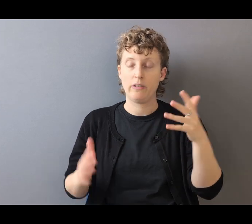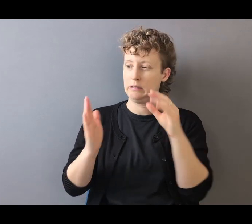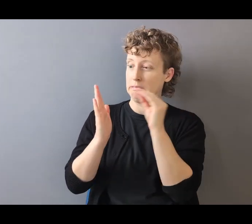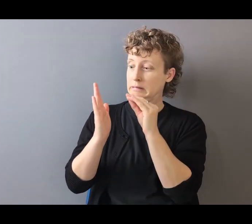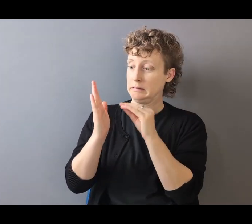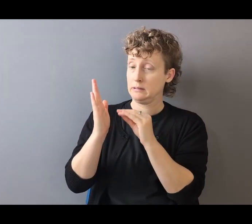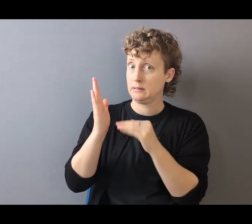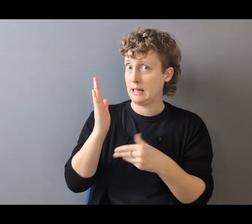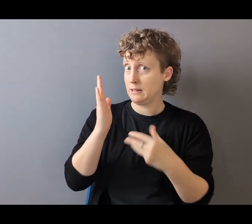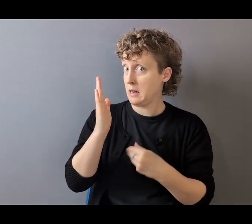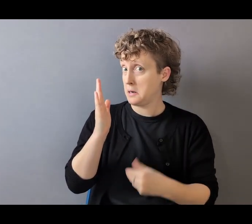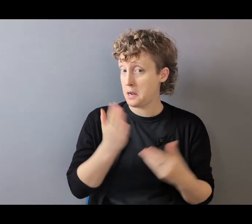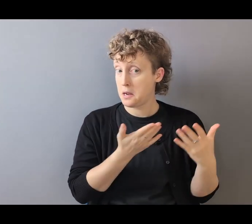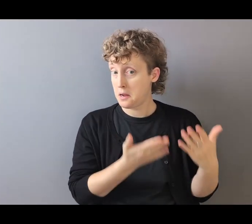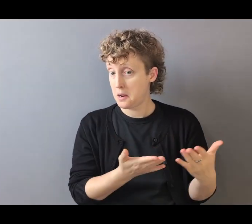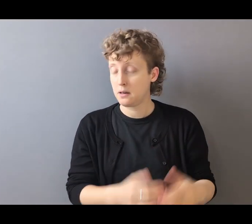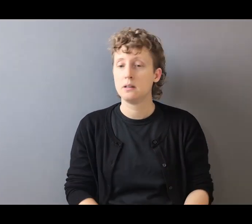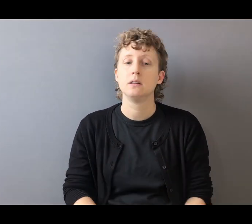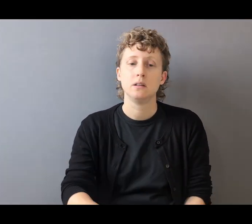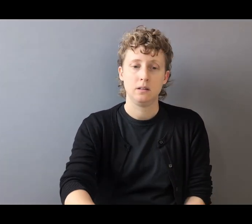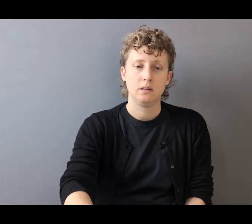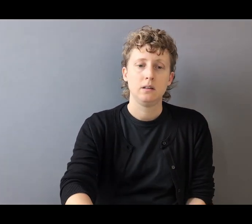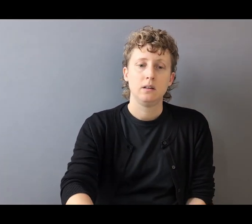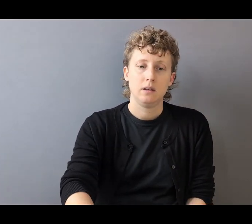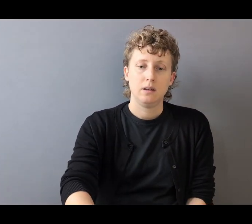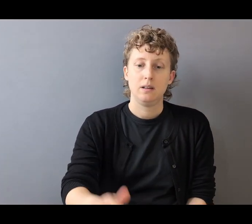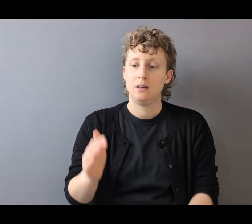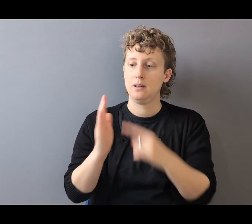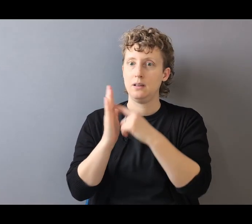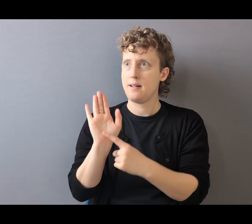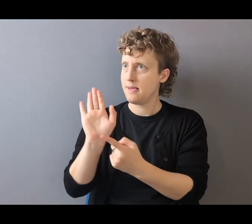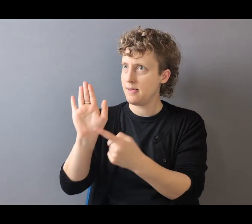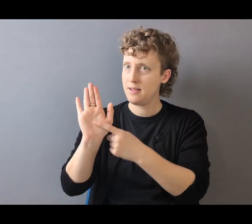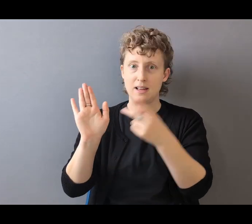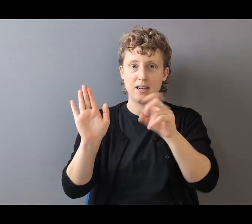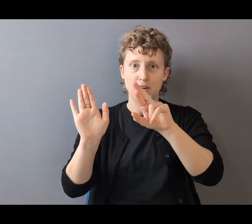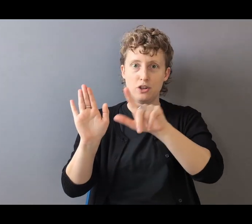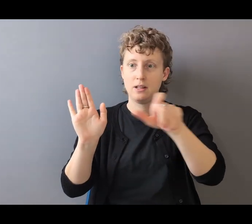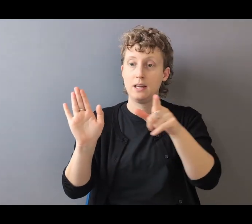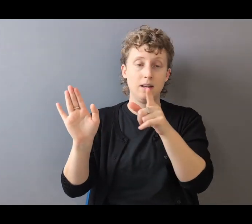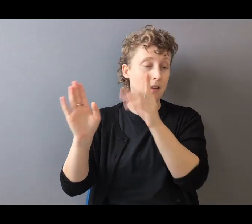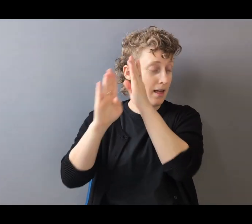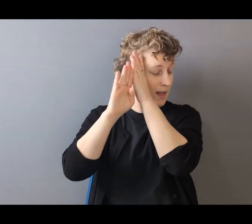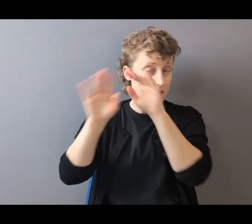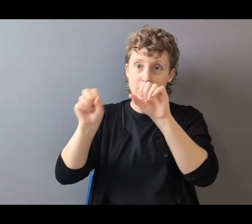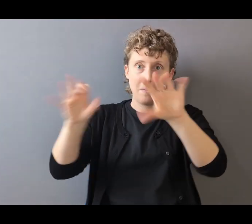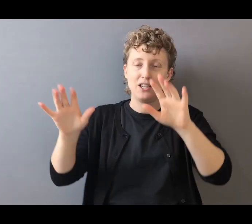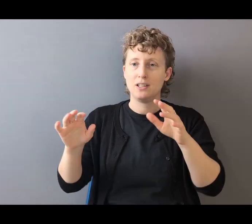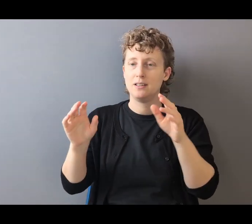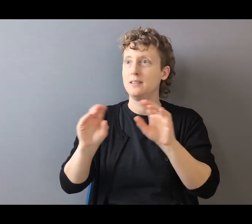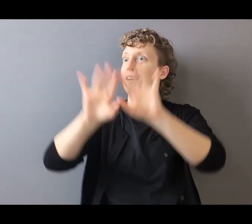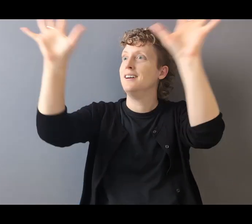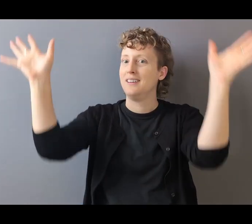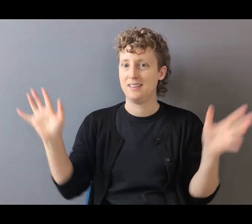but how can we best support the community? And then I would just put this list in front of Christopher, and then it will magically happen. That's great. That's